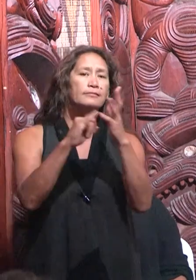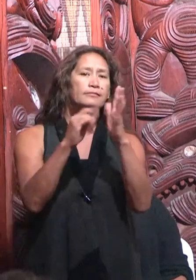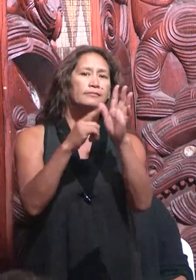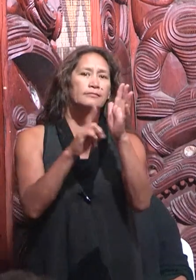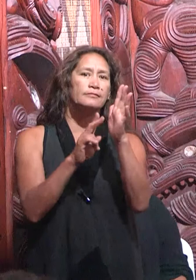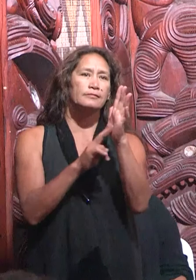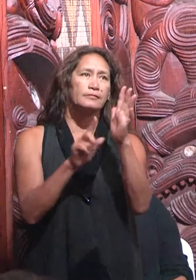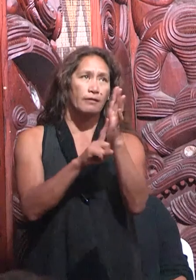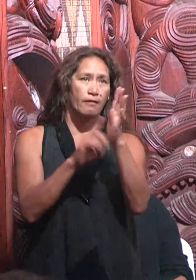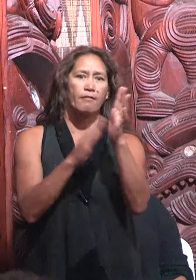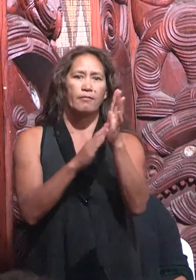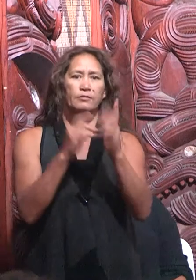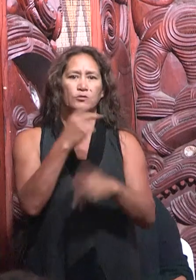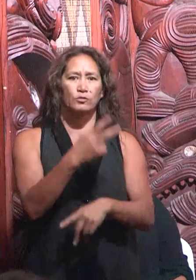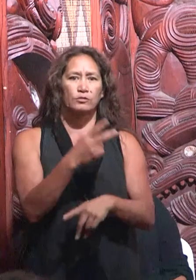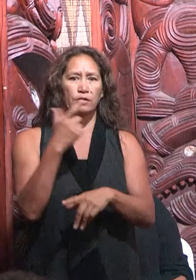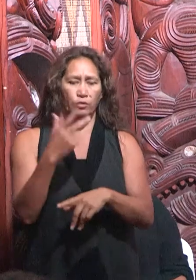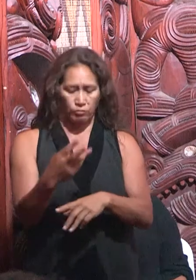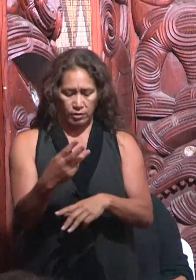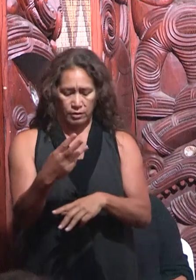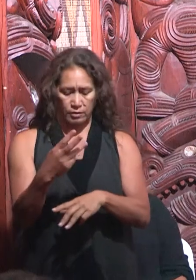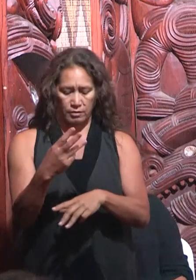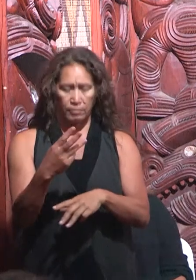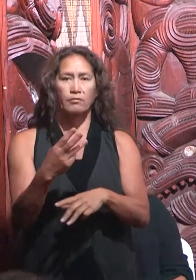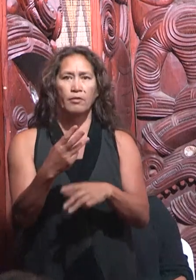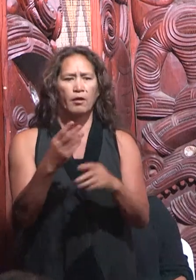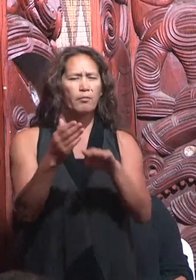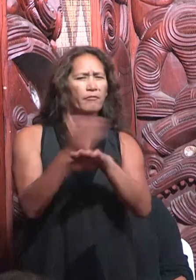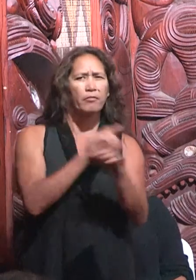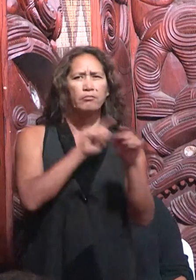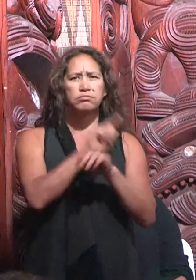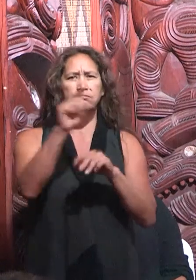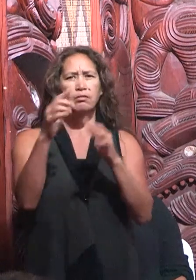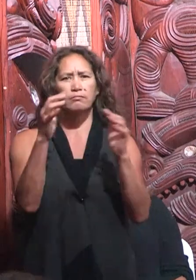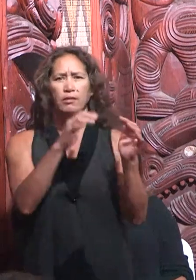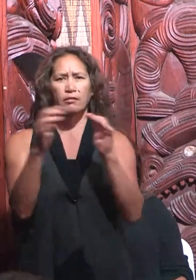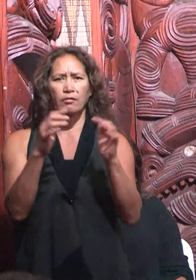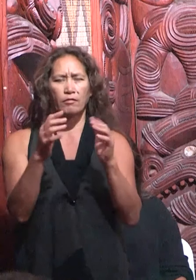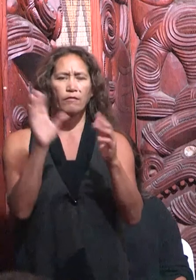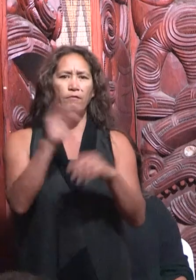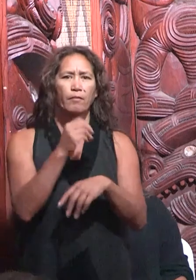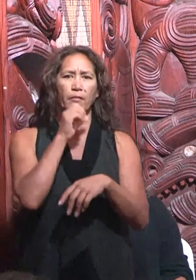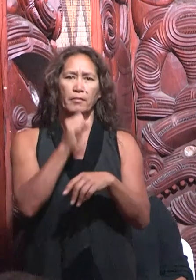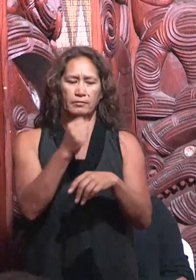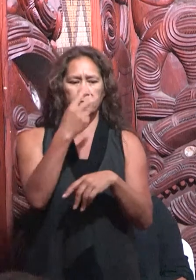23, often recited prior to going into battle by men of the 28th Māori Battalion.